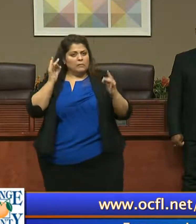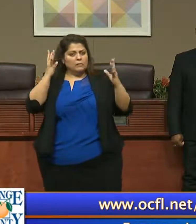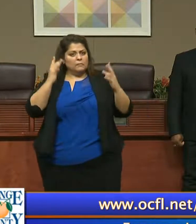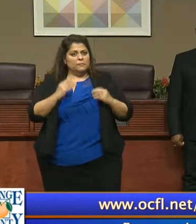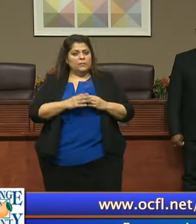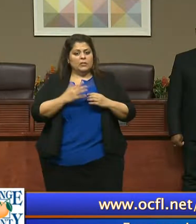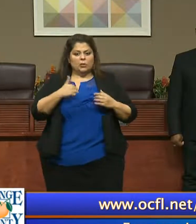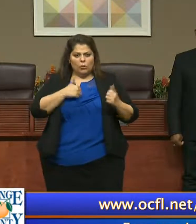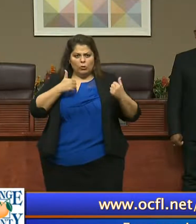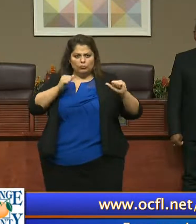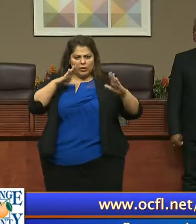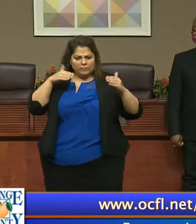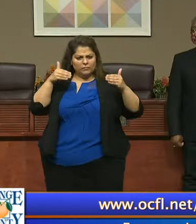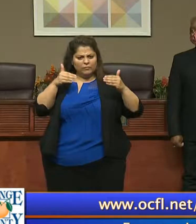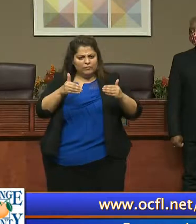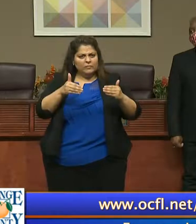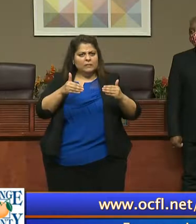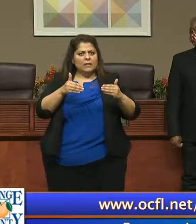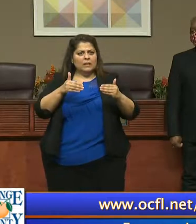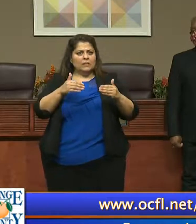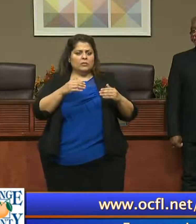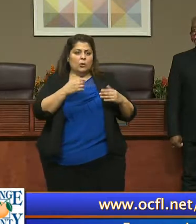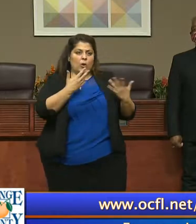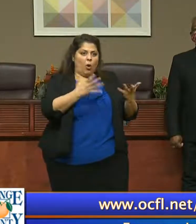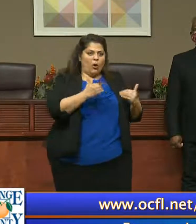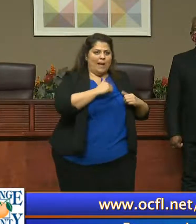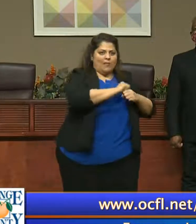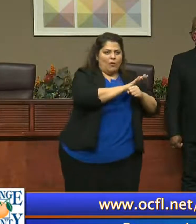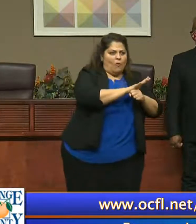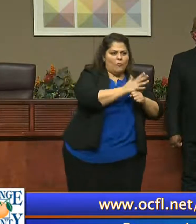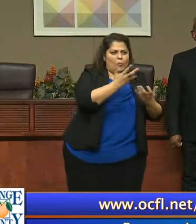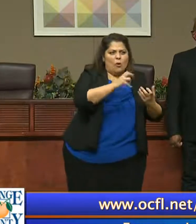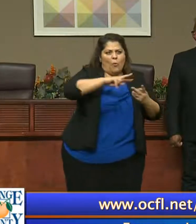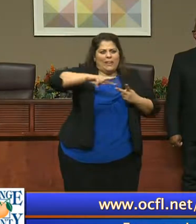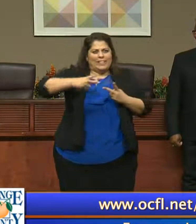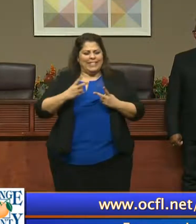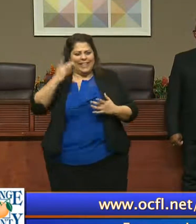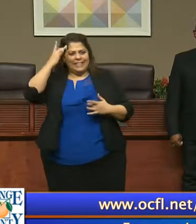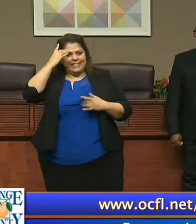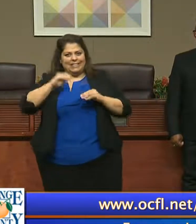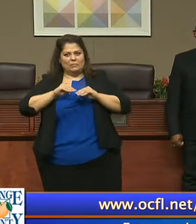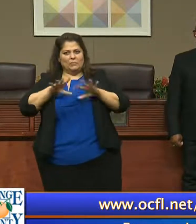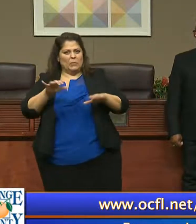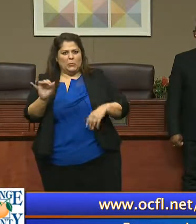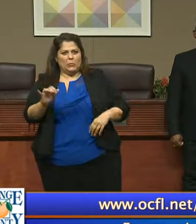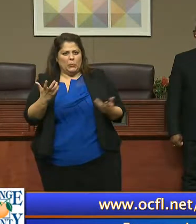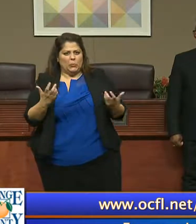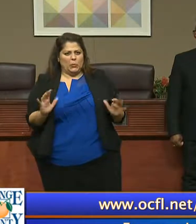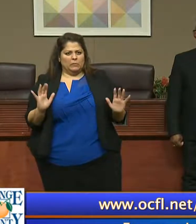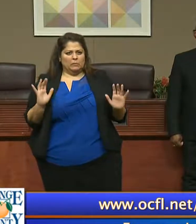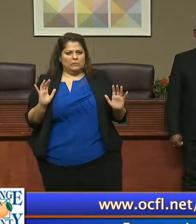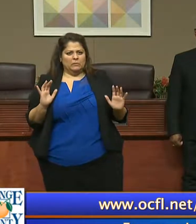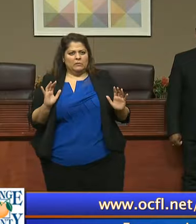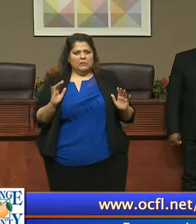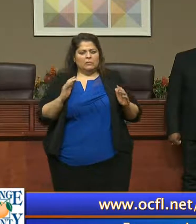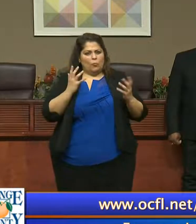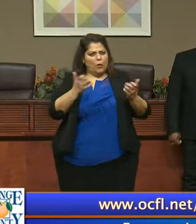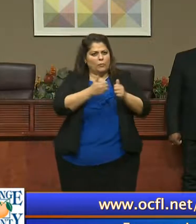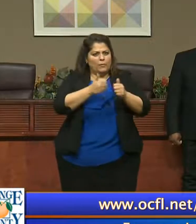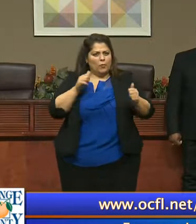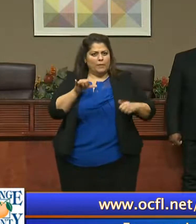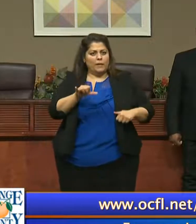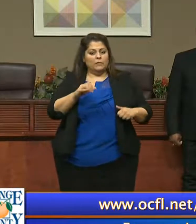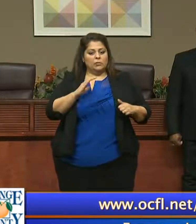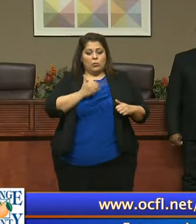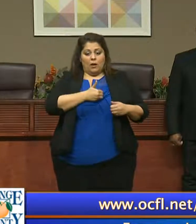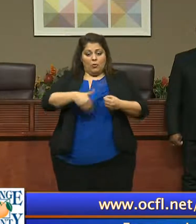try to prevent an outbreak within an outbreak. And our efforts are going to be for our agency here locally to